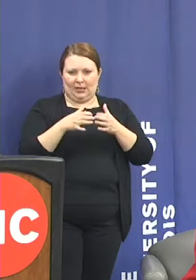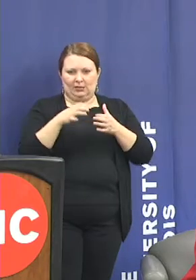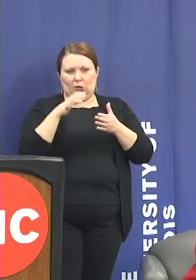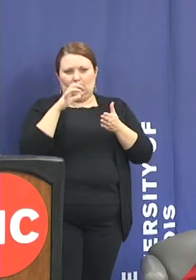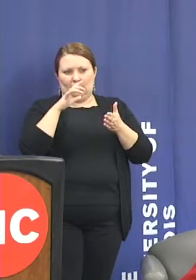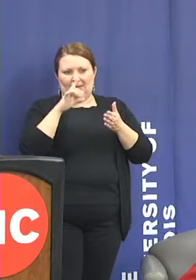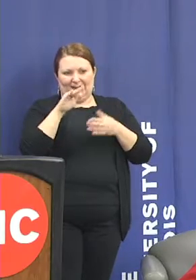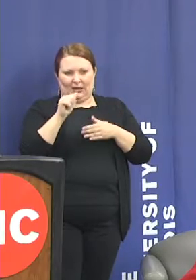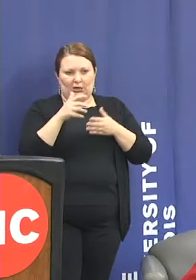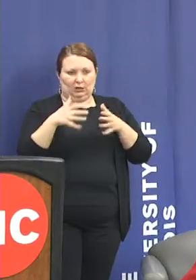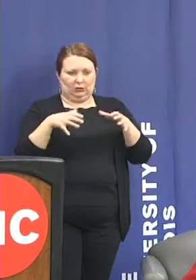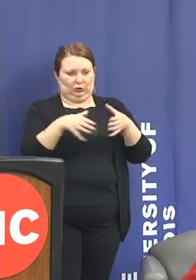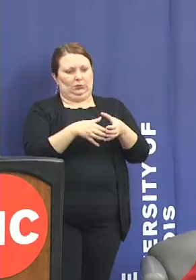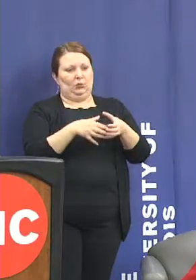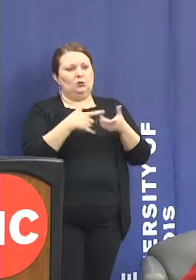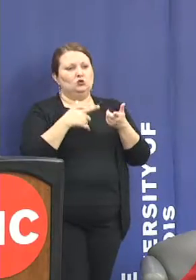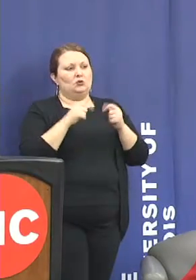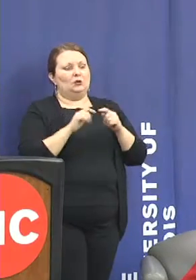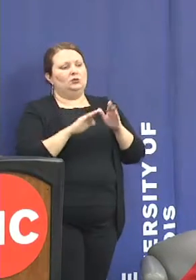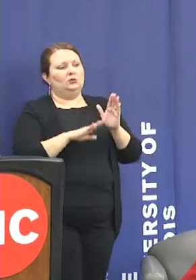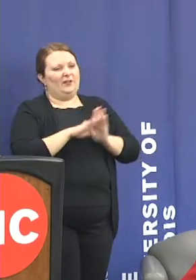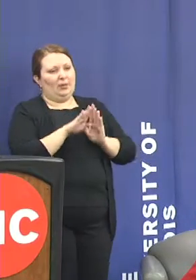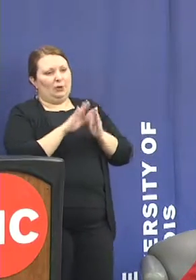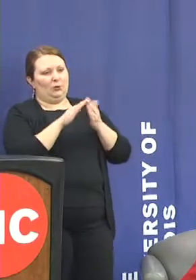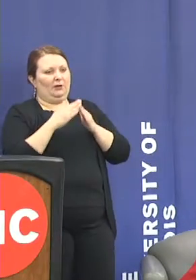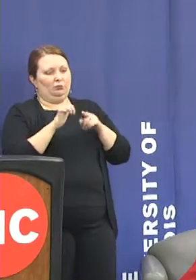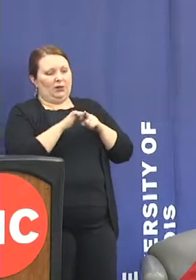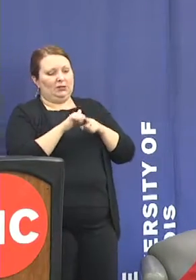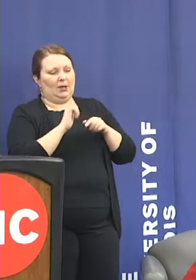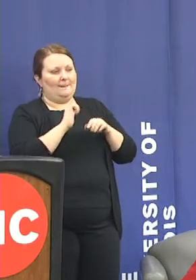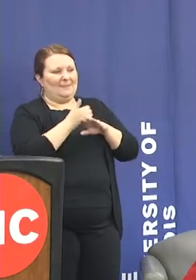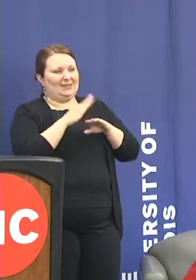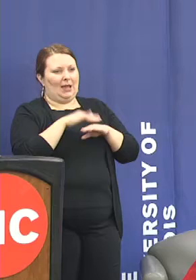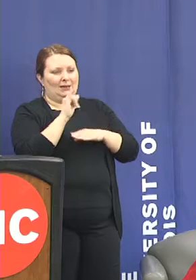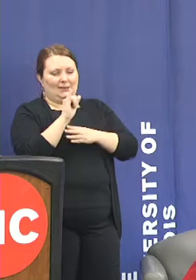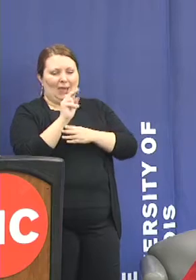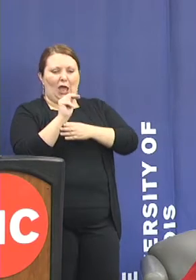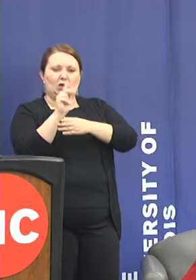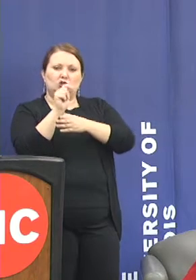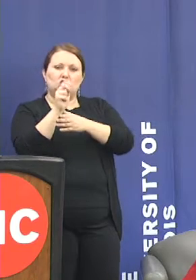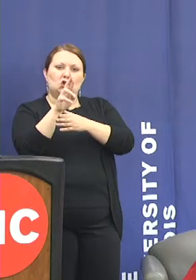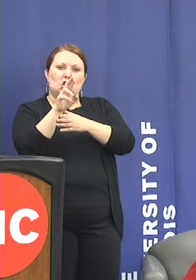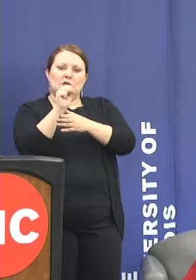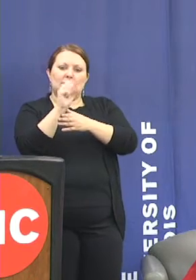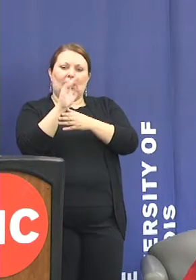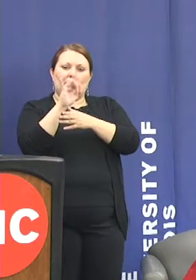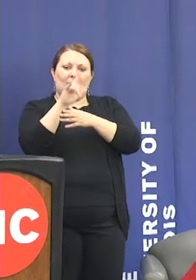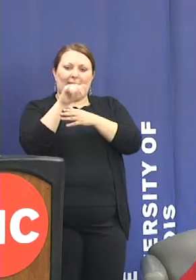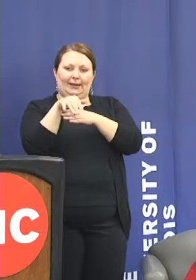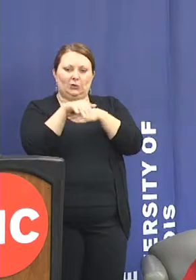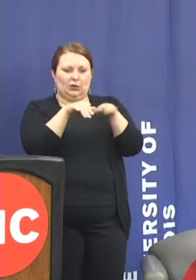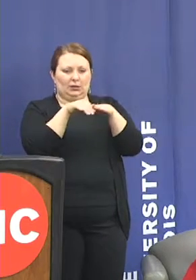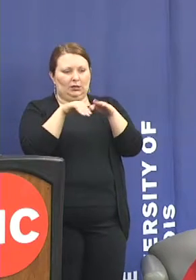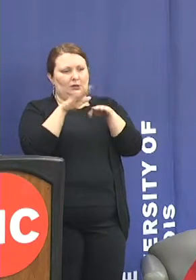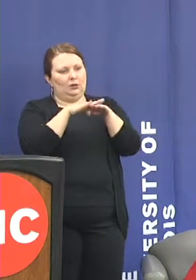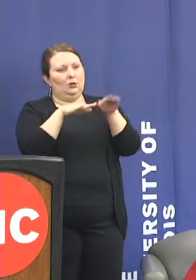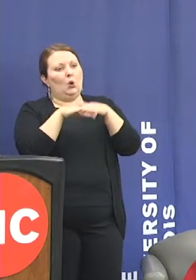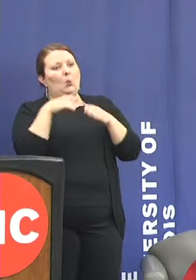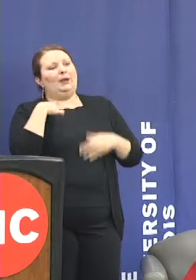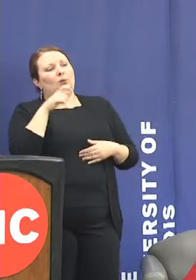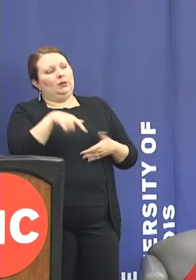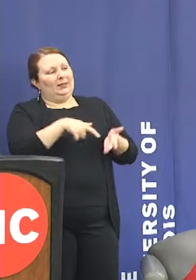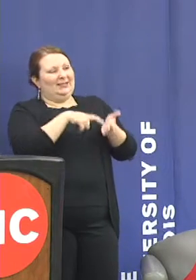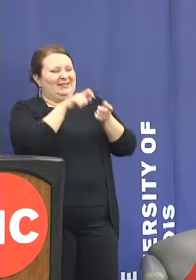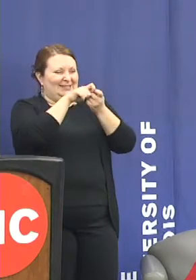we're doing is trying to create a community of practice around intersectionality and this idea that we need detailed national origin